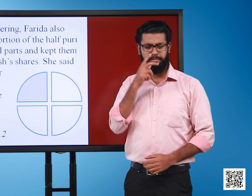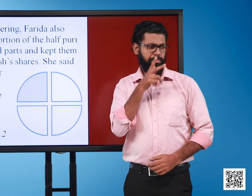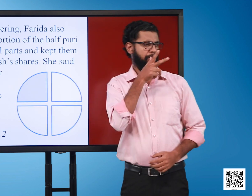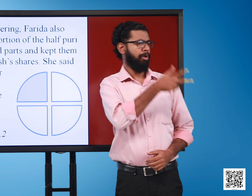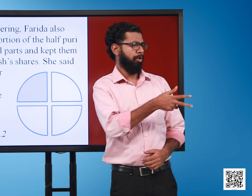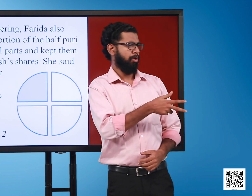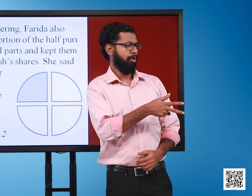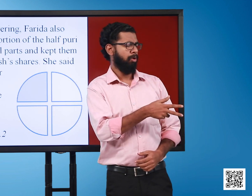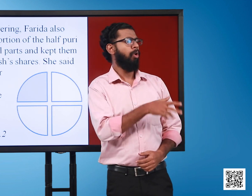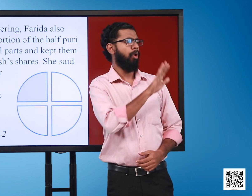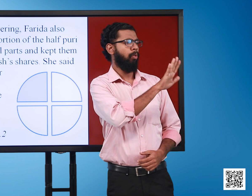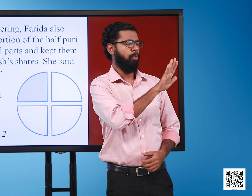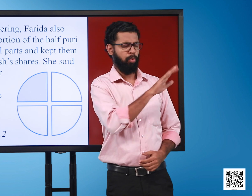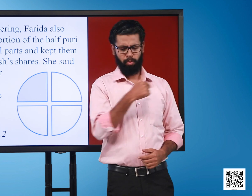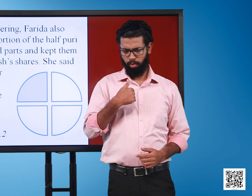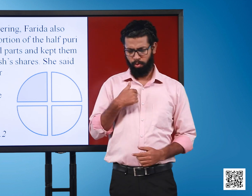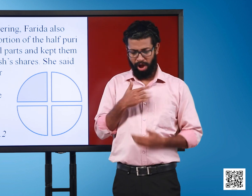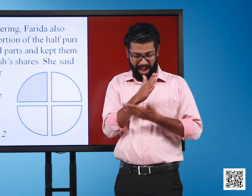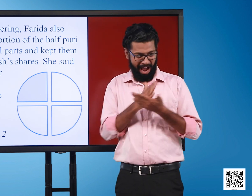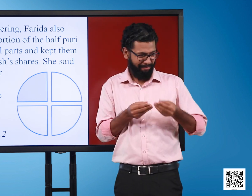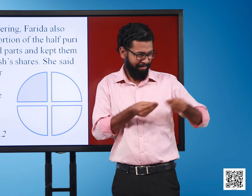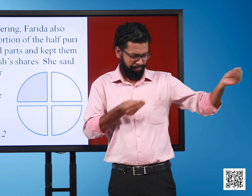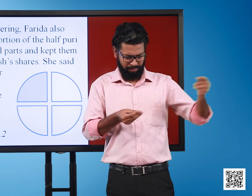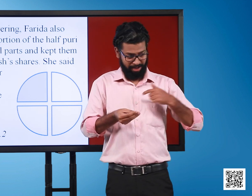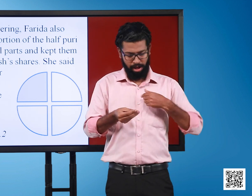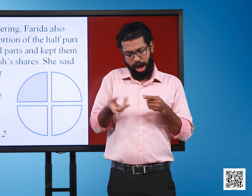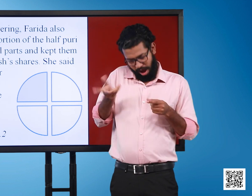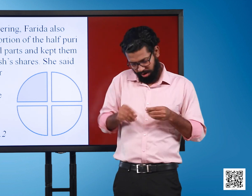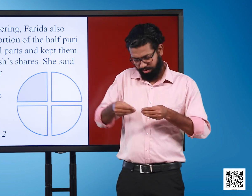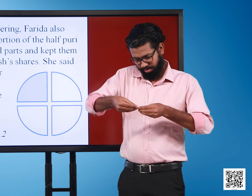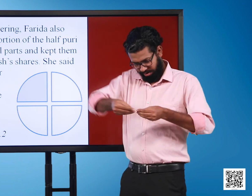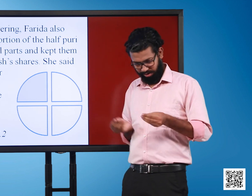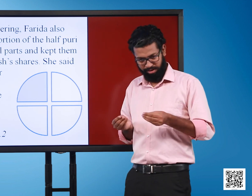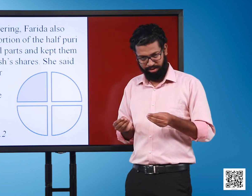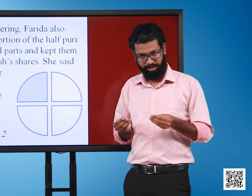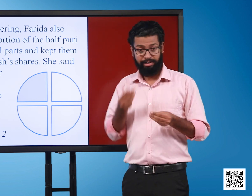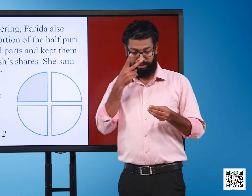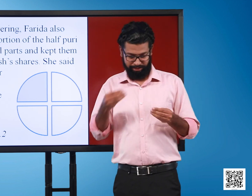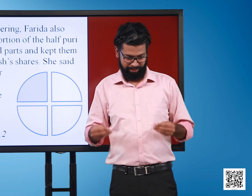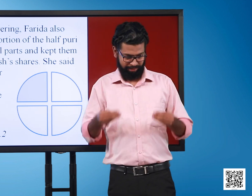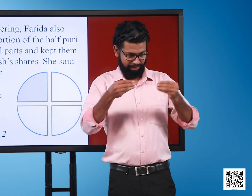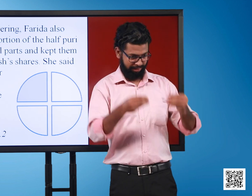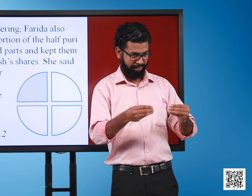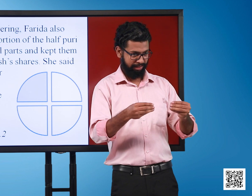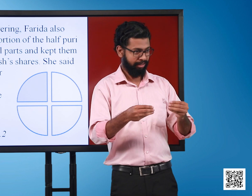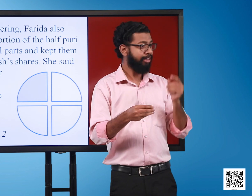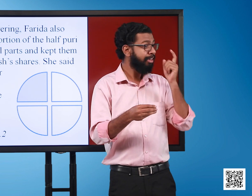Without answering, Farida also divided her portion of the half puri into 2 equal parts and kept them